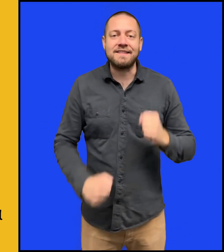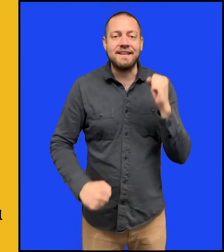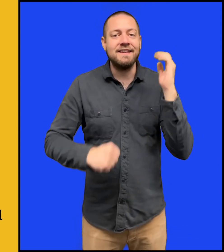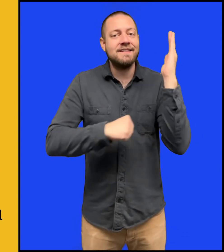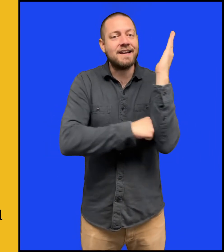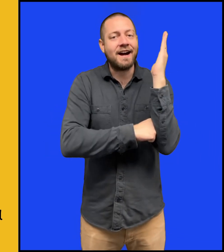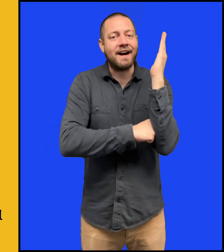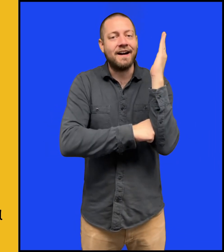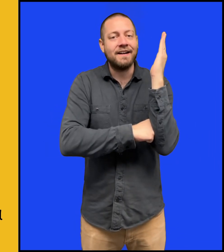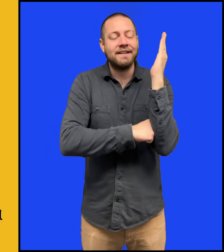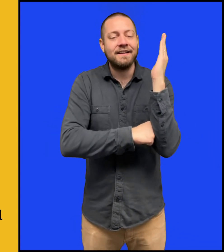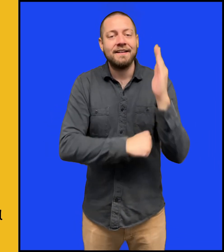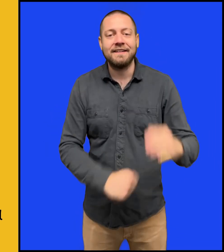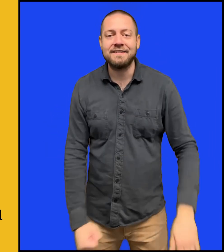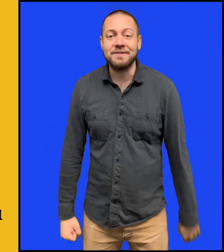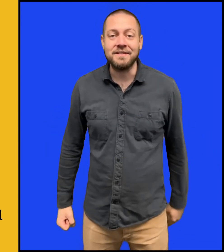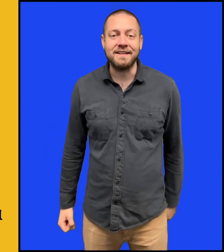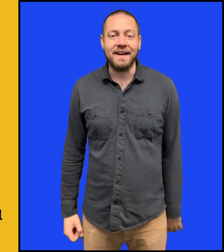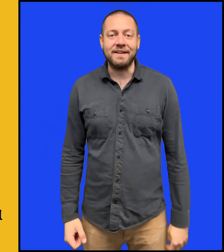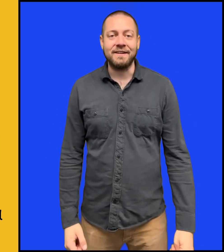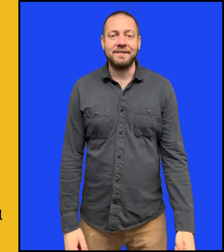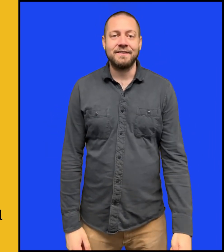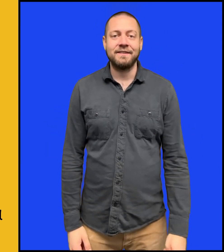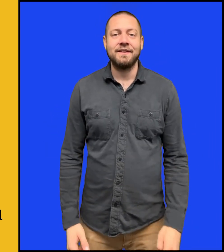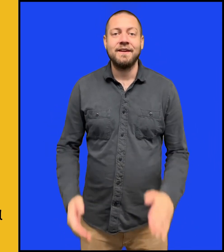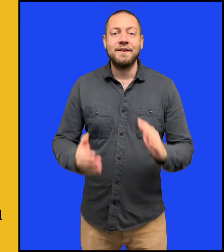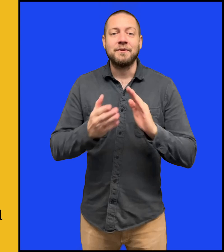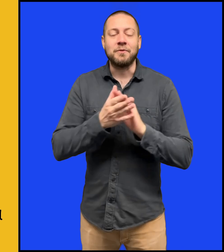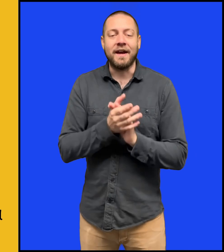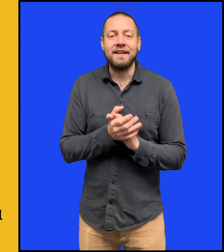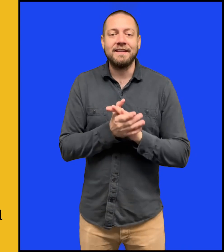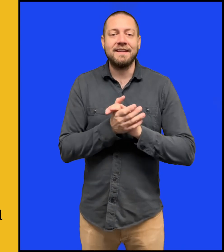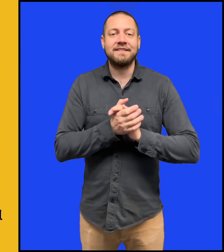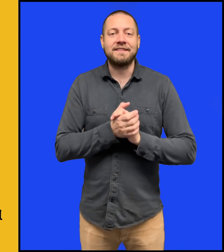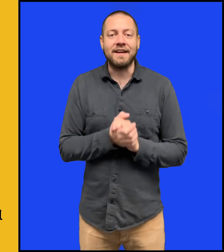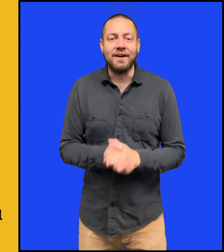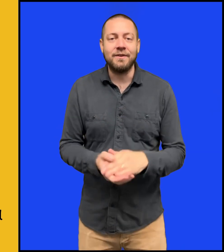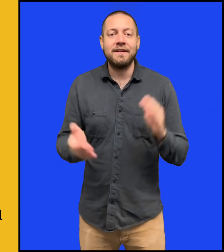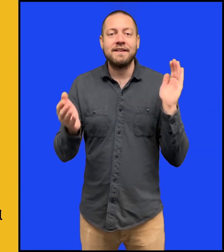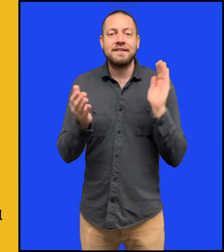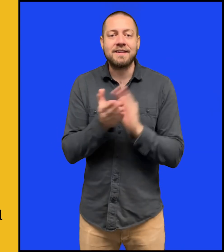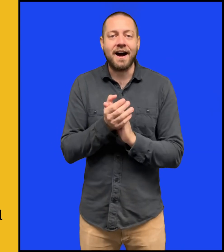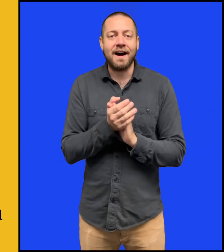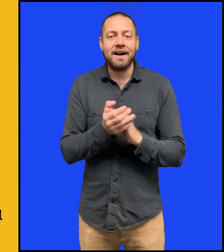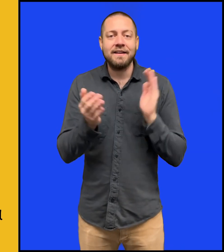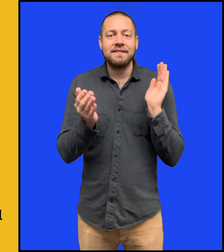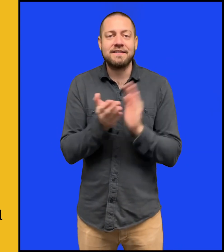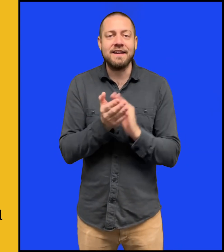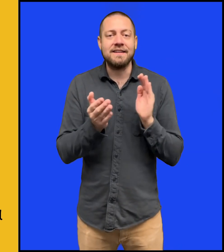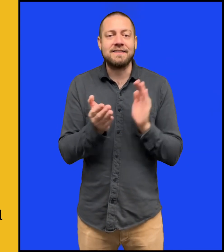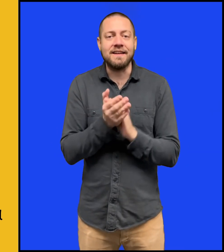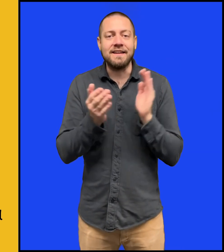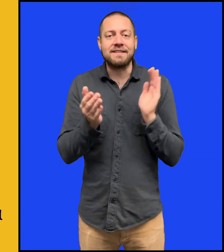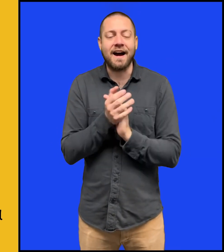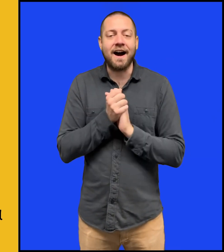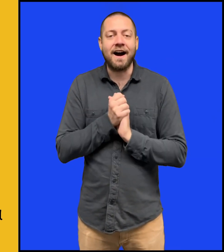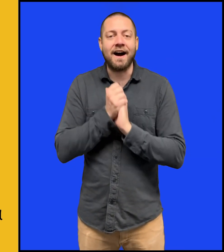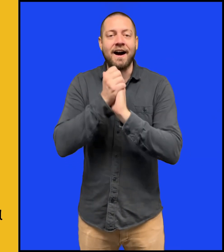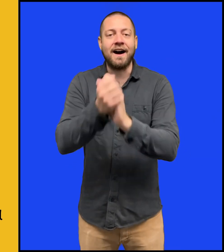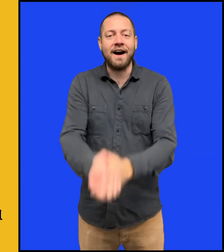ti, ti, ta. Let's do it together. Ready, let's go. Ta, ti,